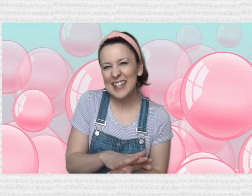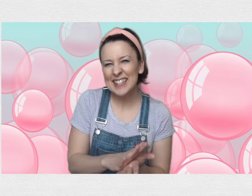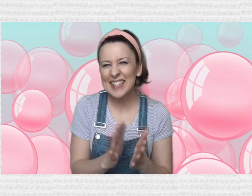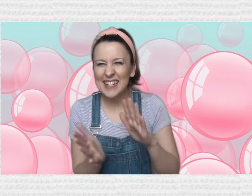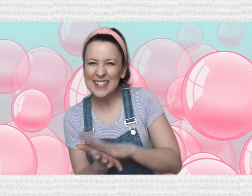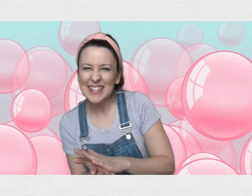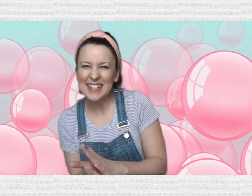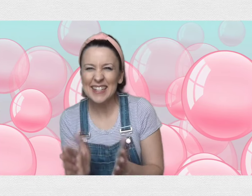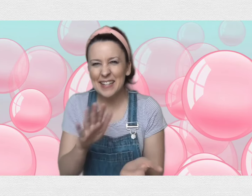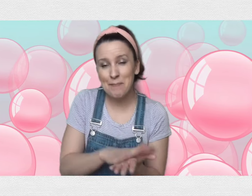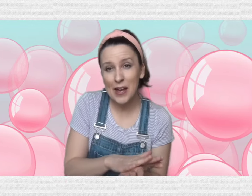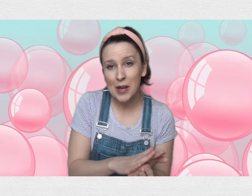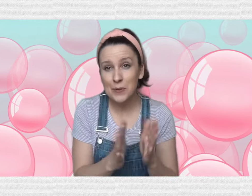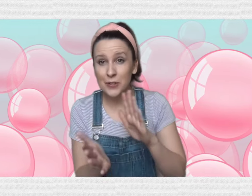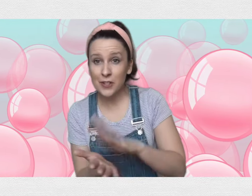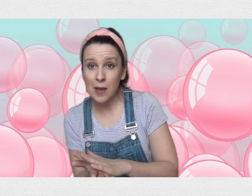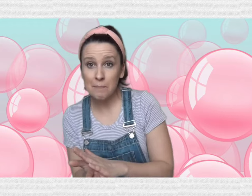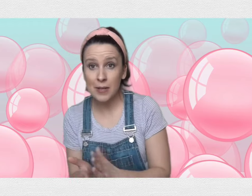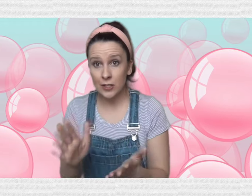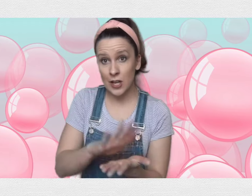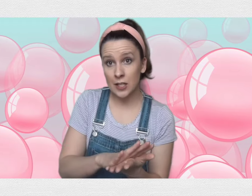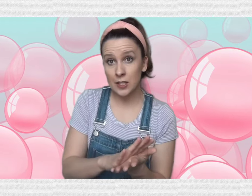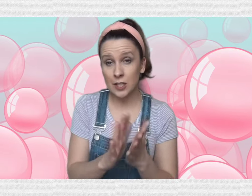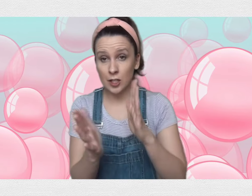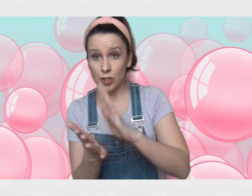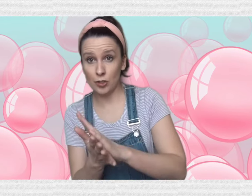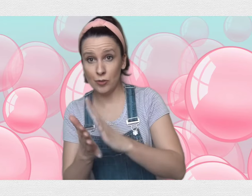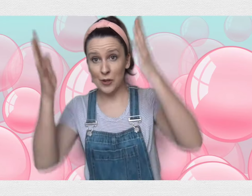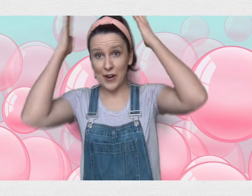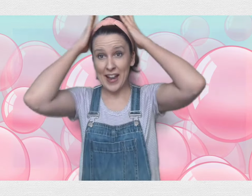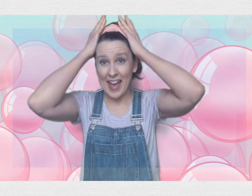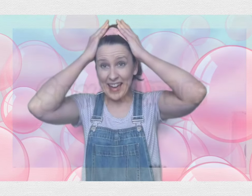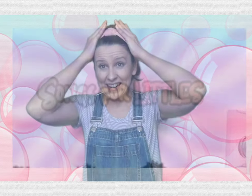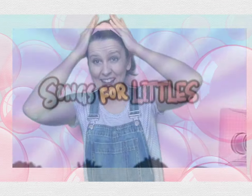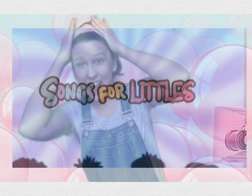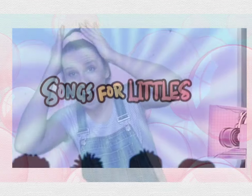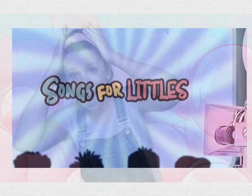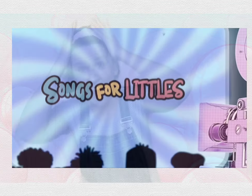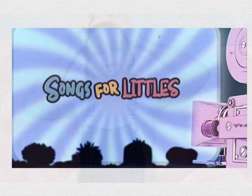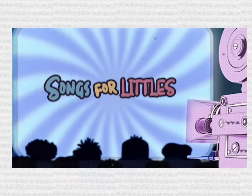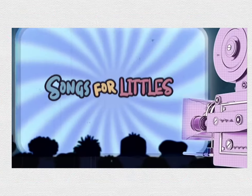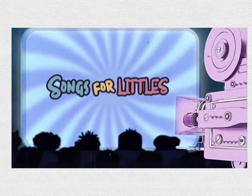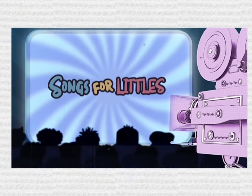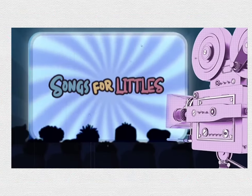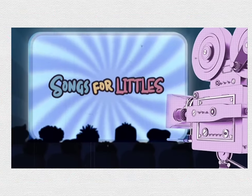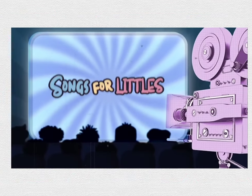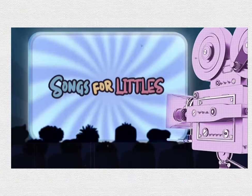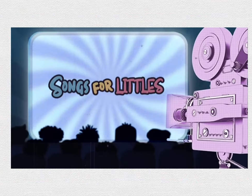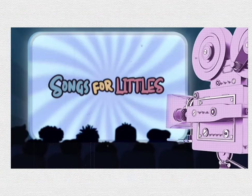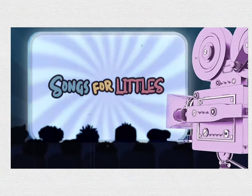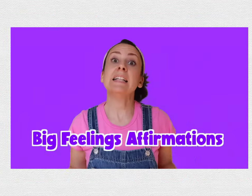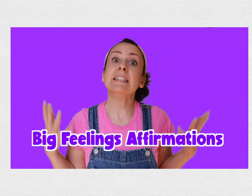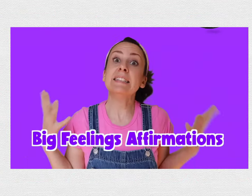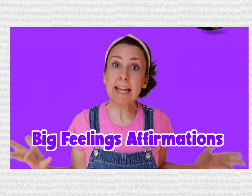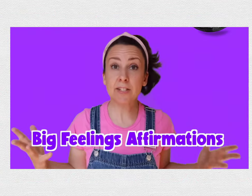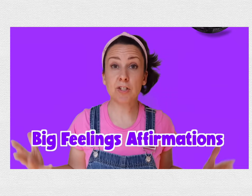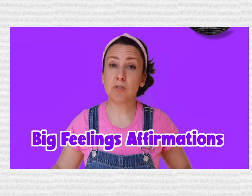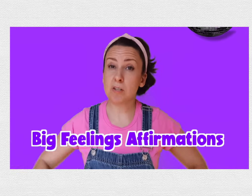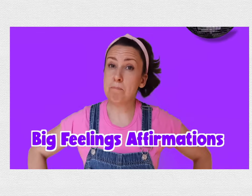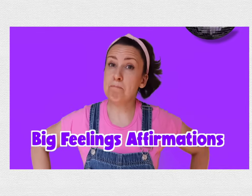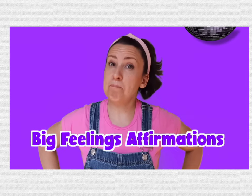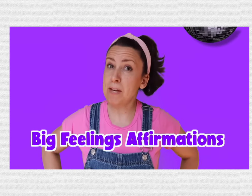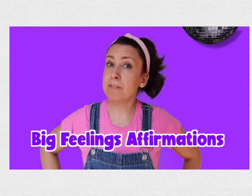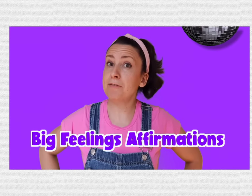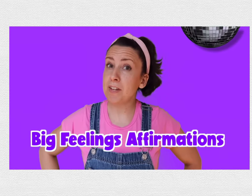childhood education. She has done many trainings and courses in areas such as speech development, early childhood development, and early intervention,